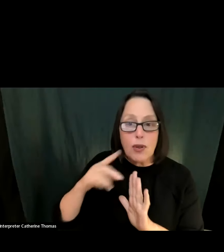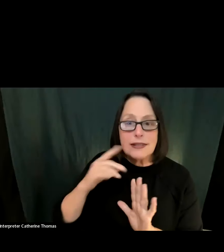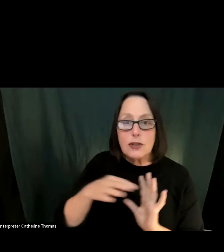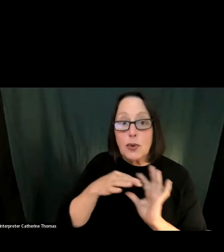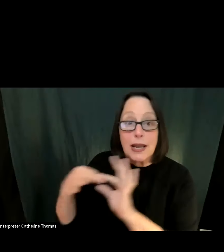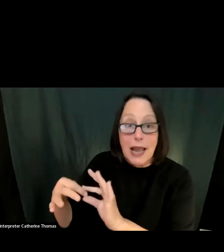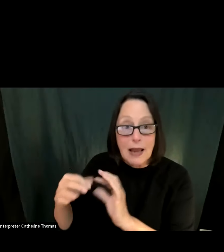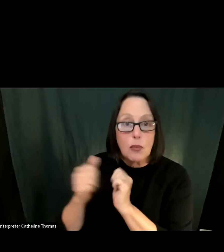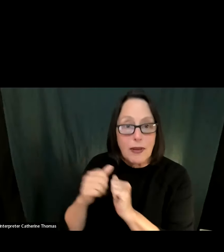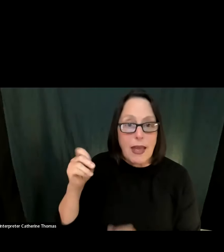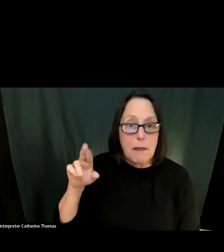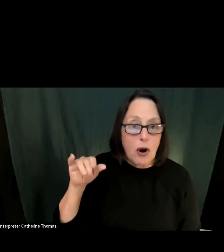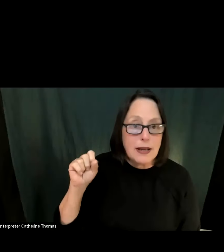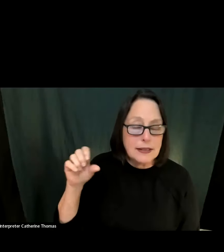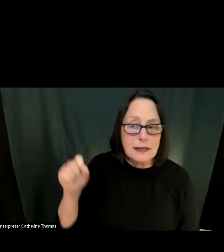to MRSS.